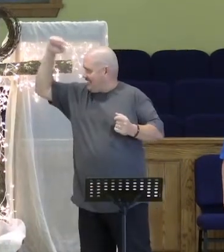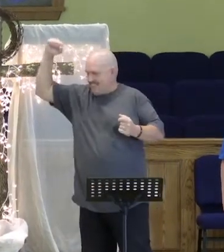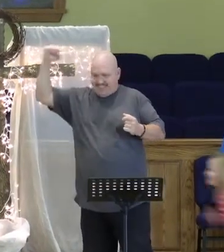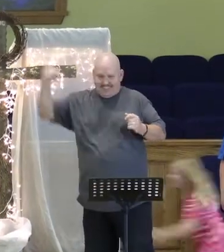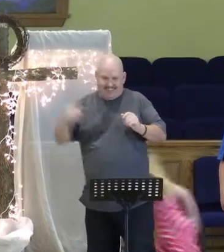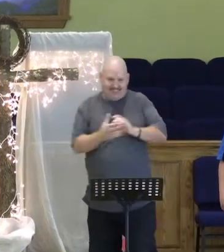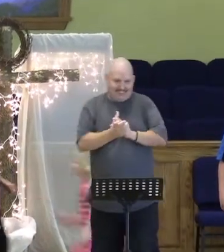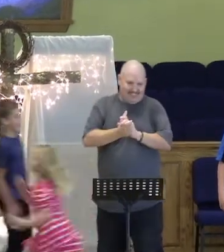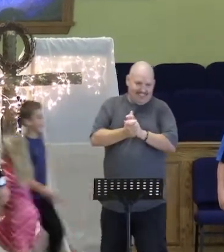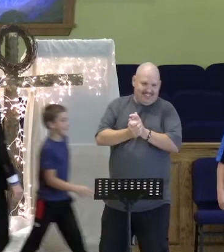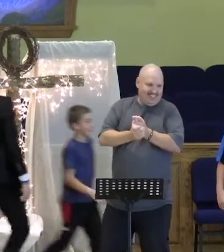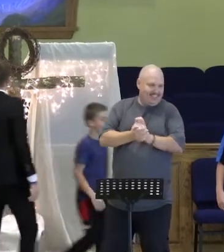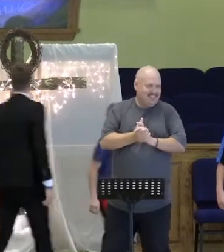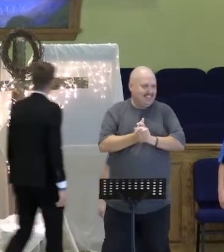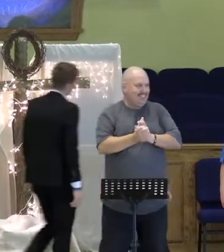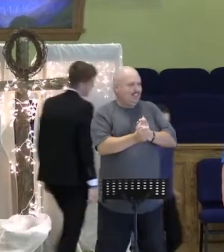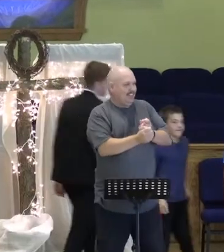Yeah. Yeah.